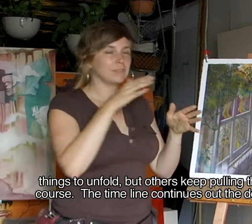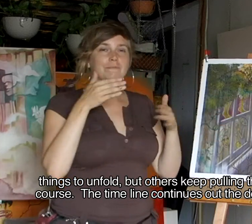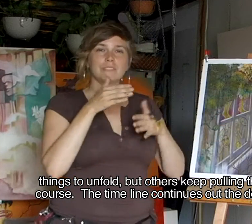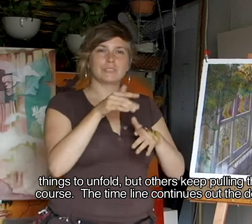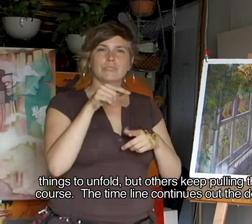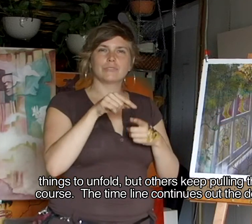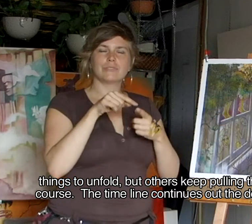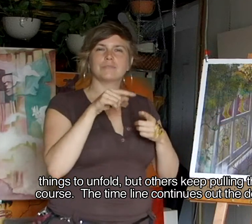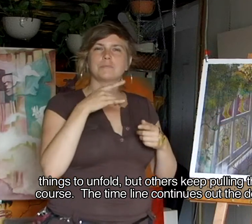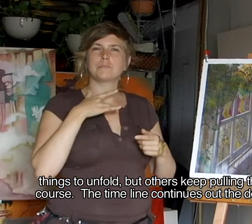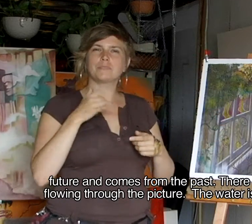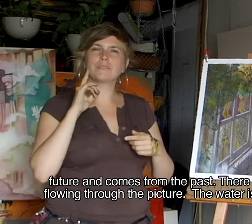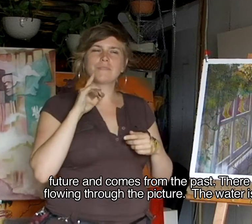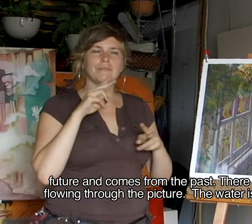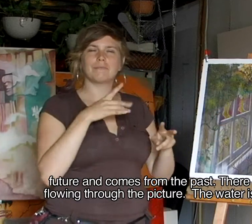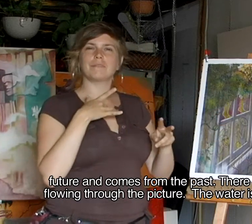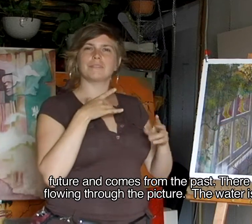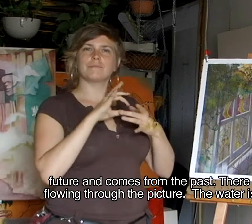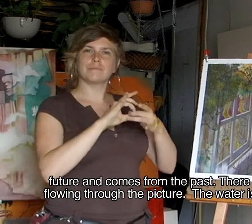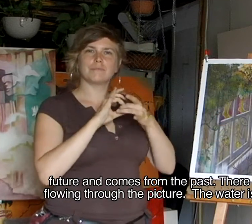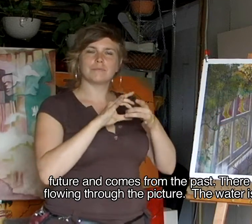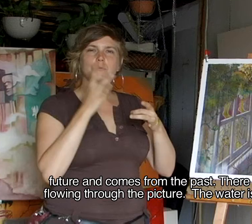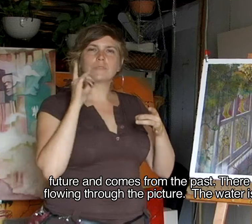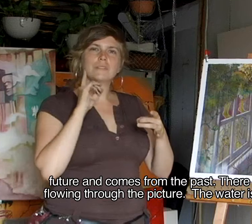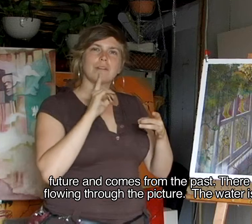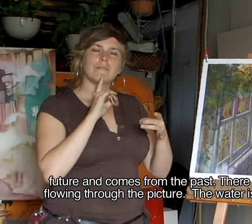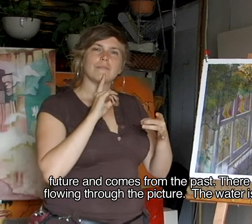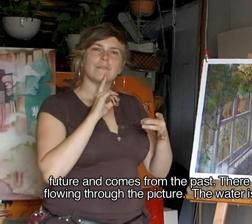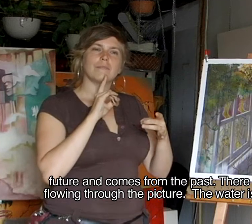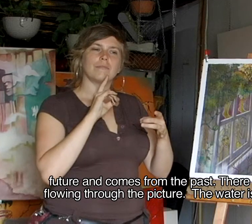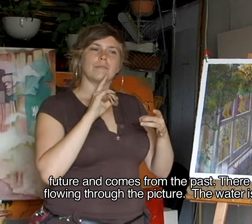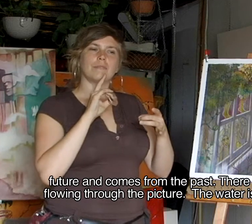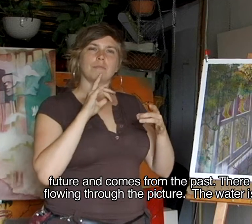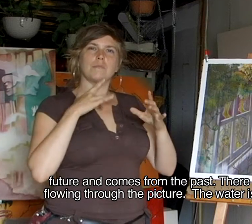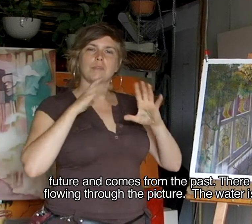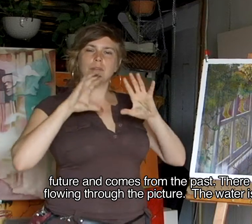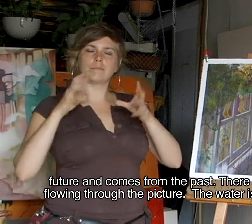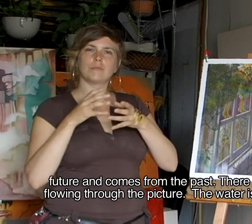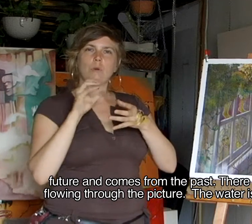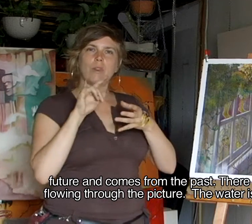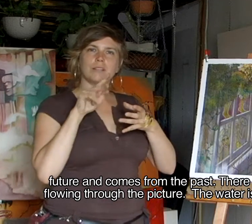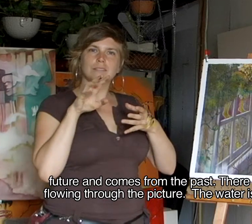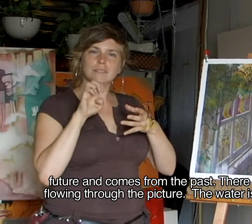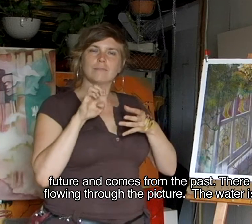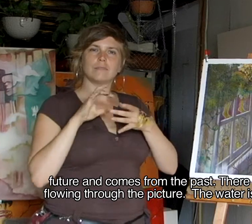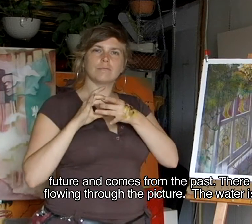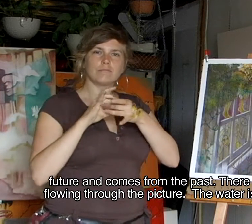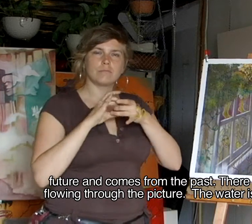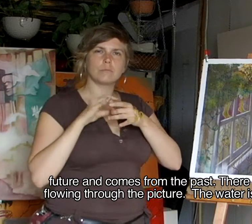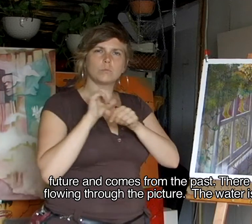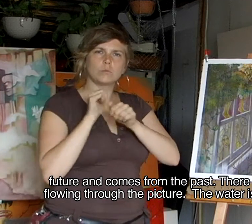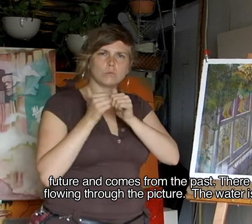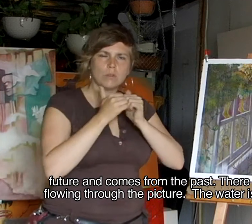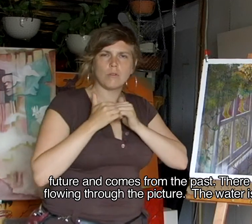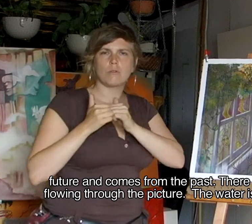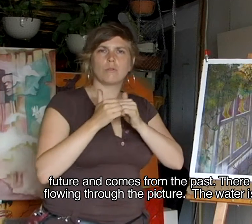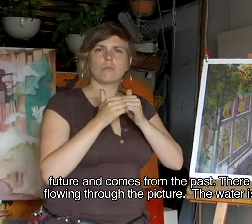directions. These indicate oppressors and hearing people trying to change the direction of the